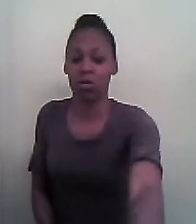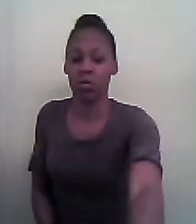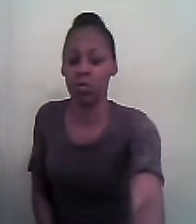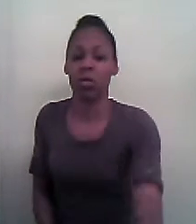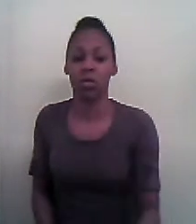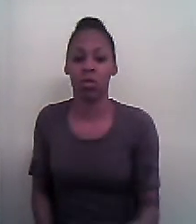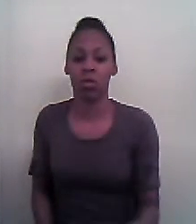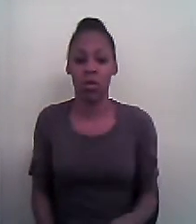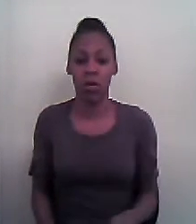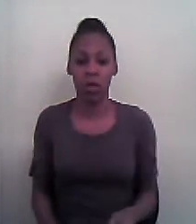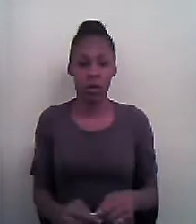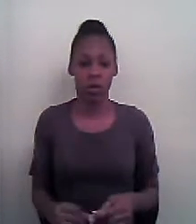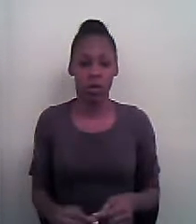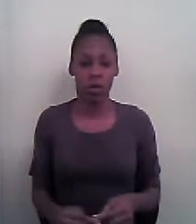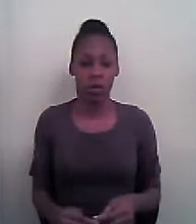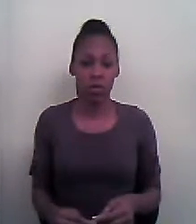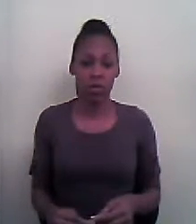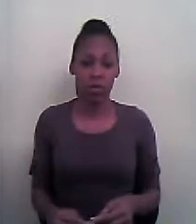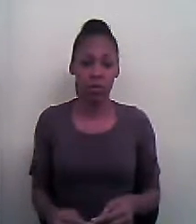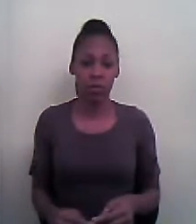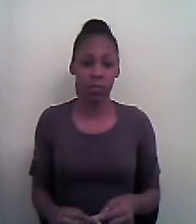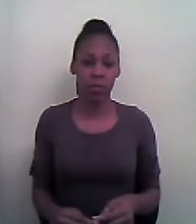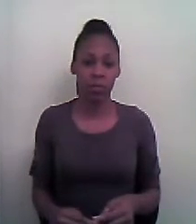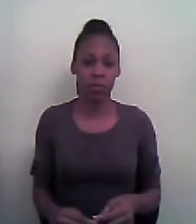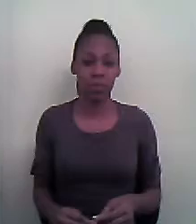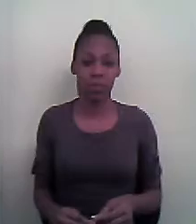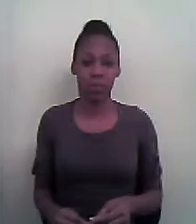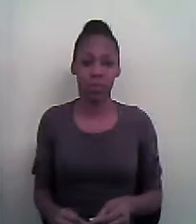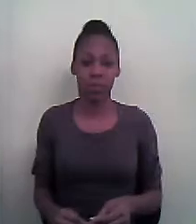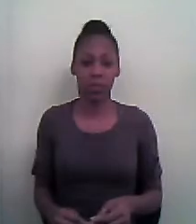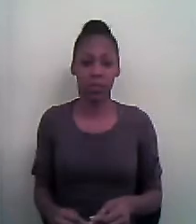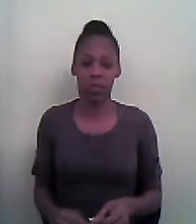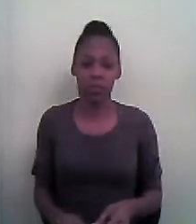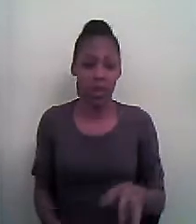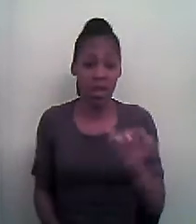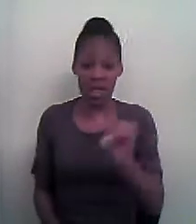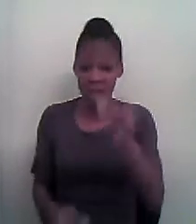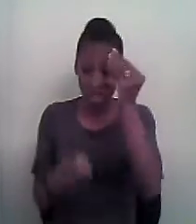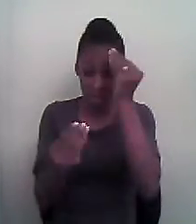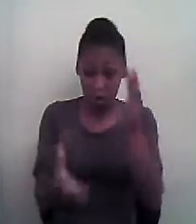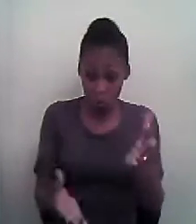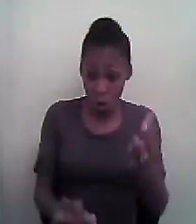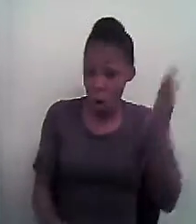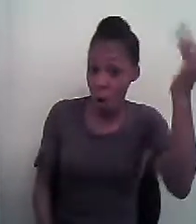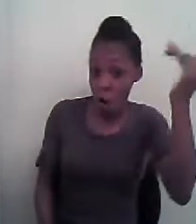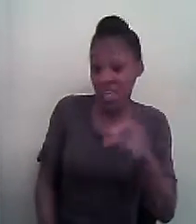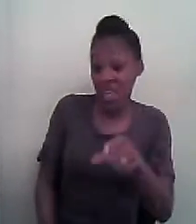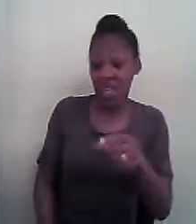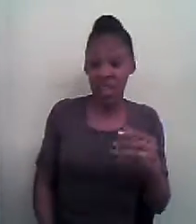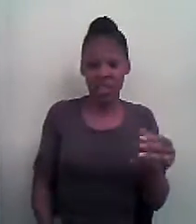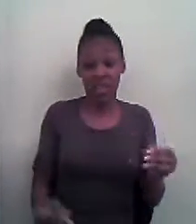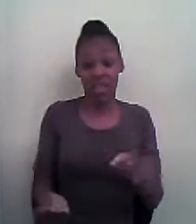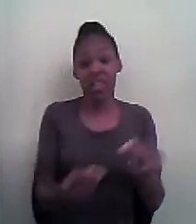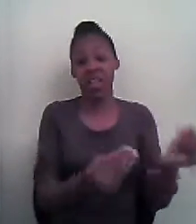it was contained in a 1-hour lecture, and it gave the students some content which they could then apply to their research projects.